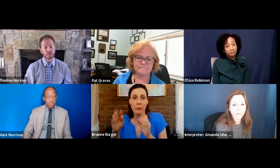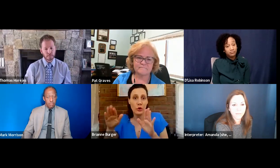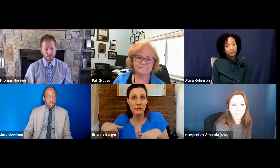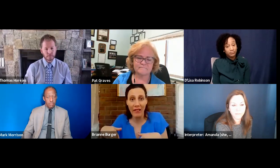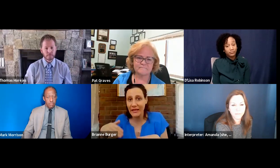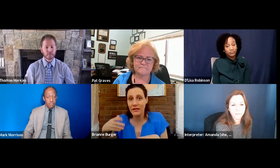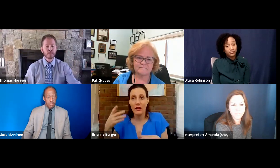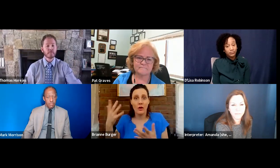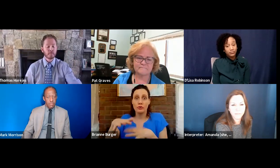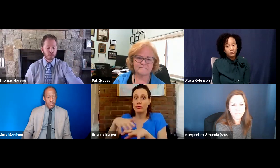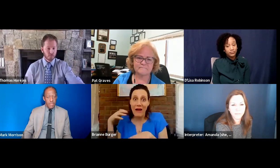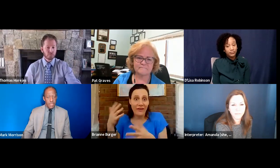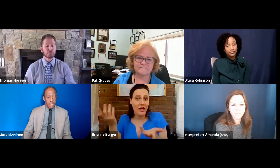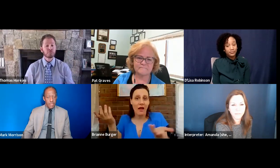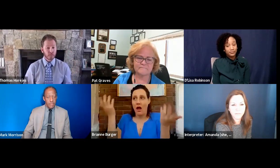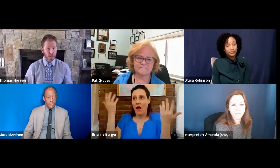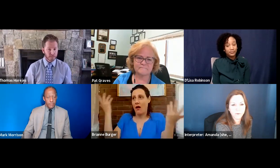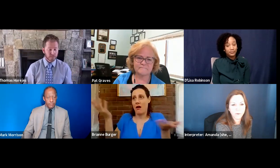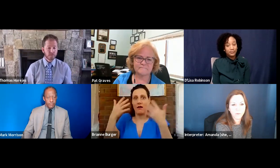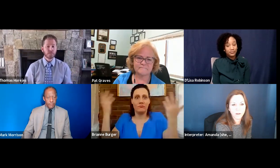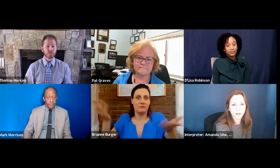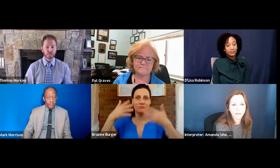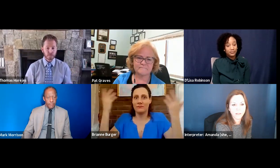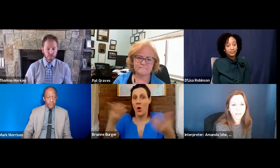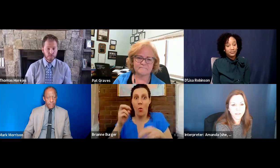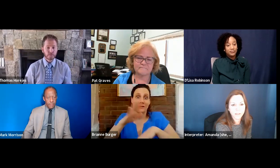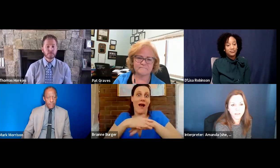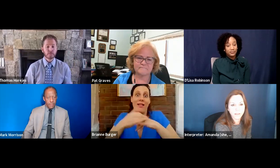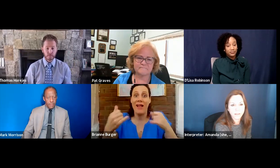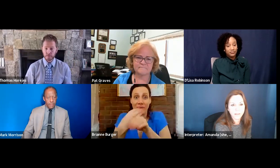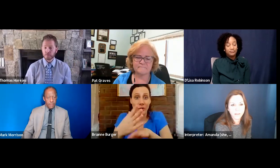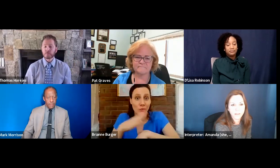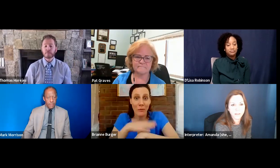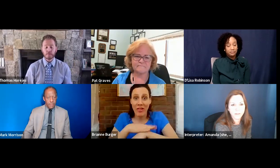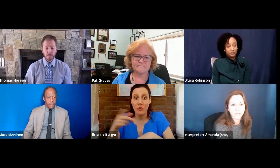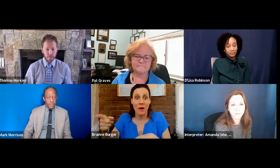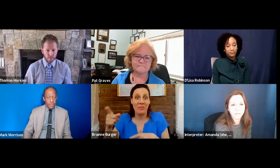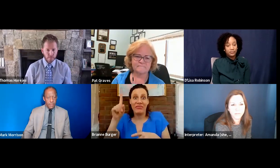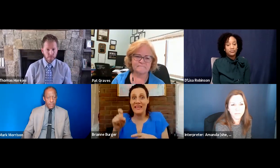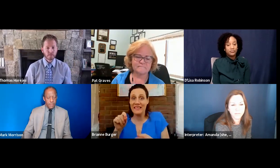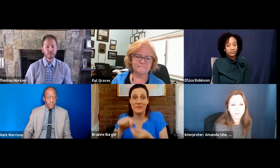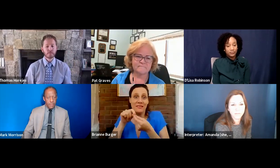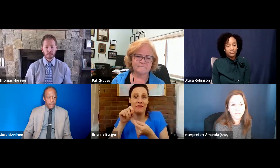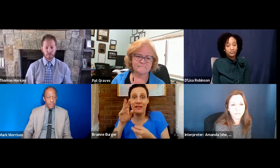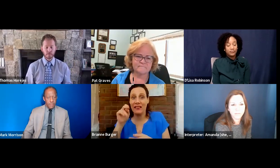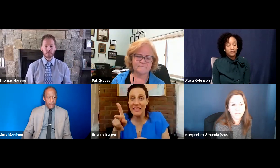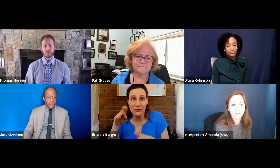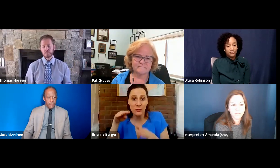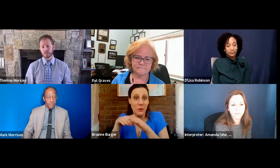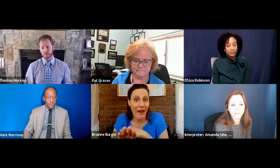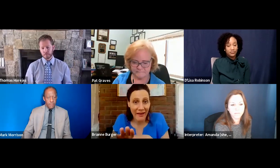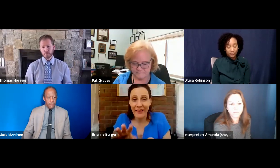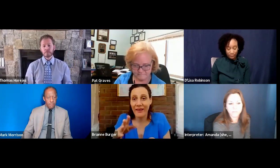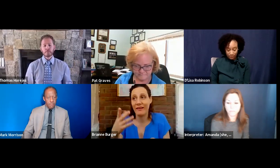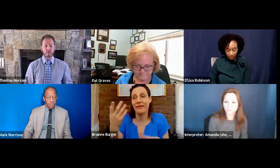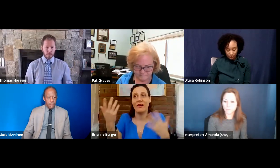of the deaf consumer so that if the interpreter is late or there's traffic or it's an online virtual